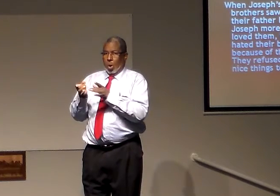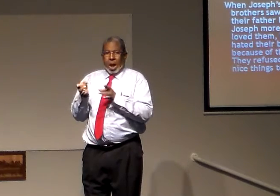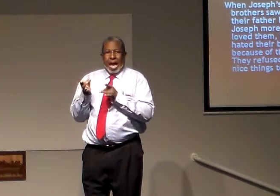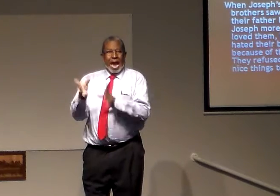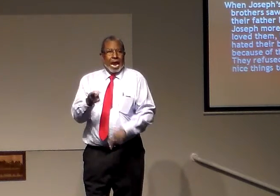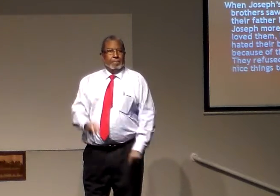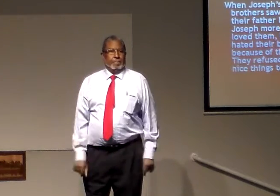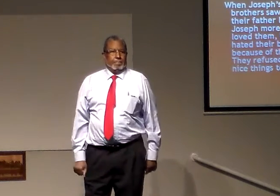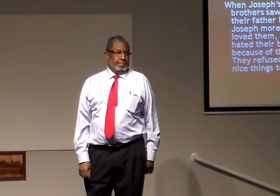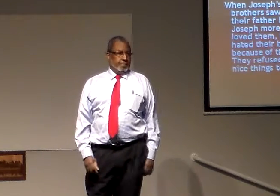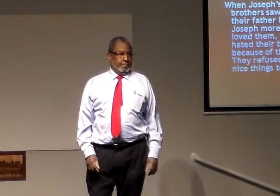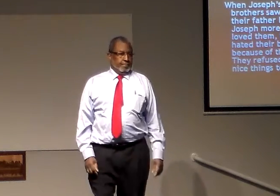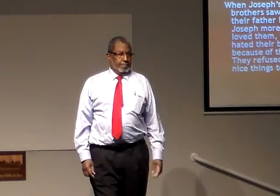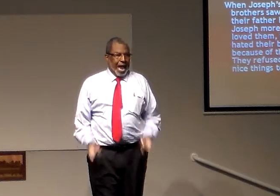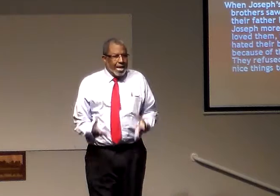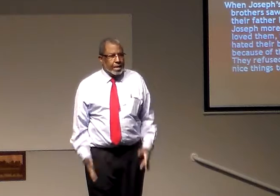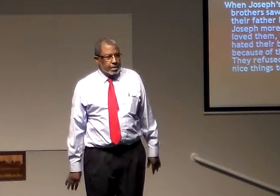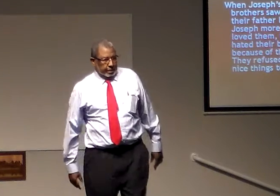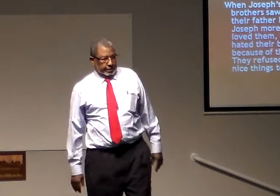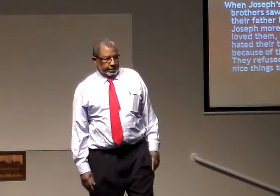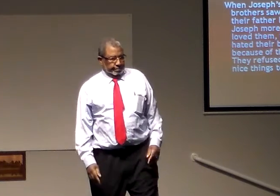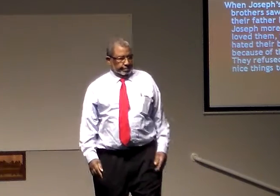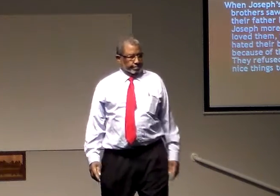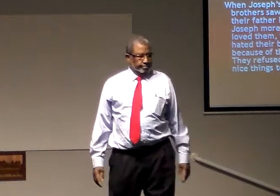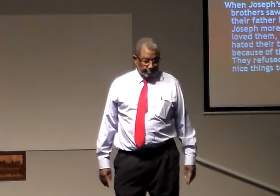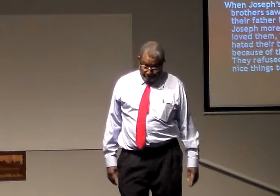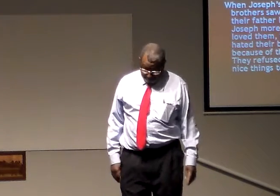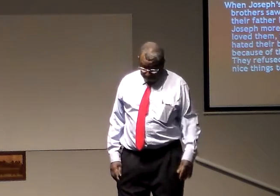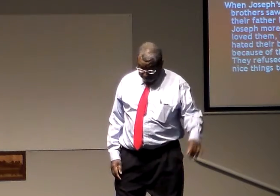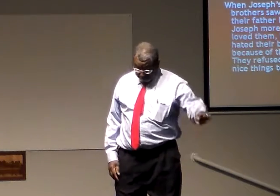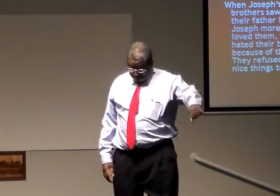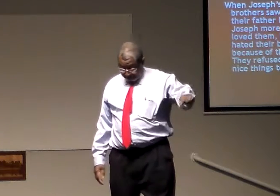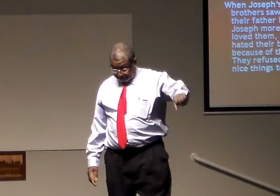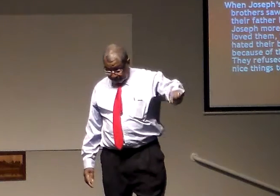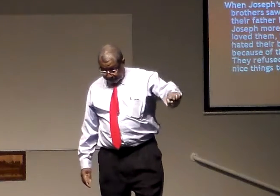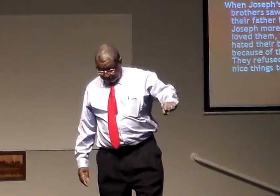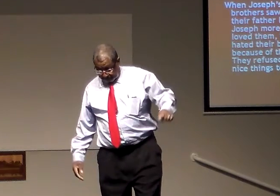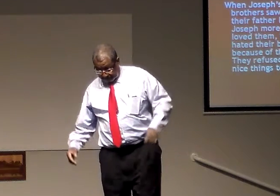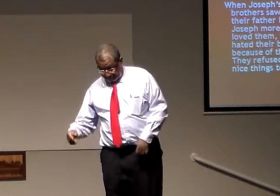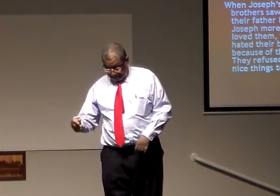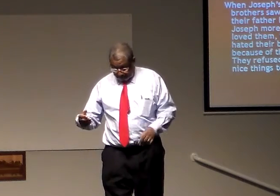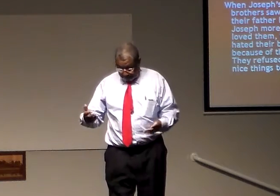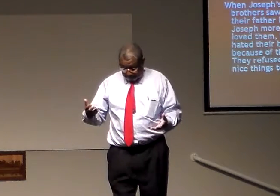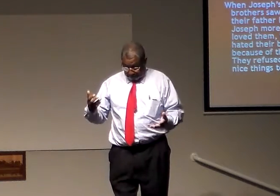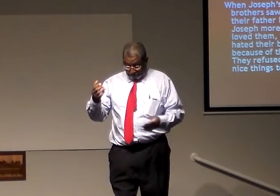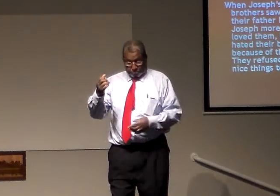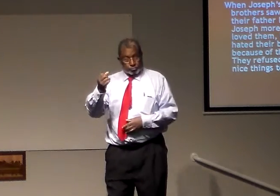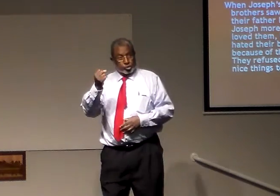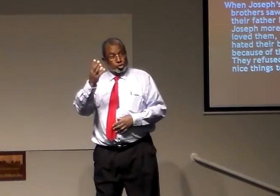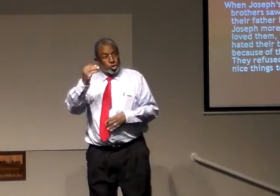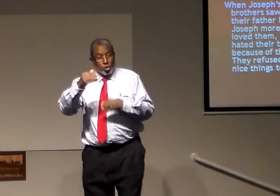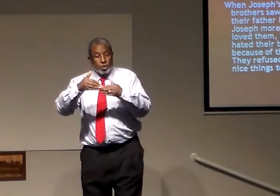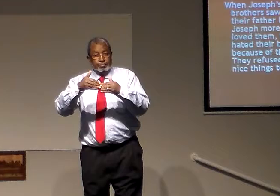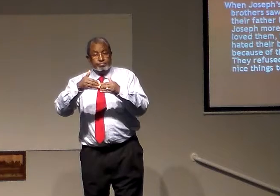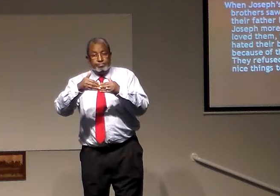they hated their brother. Why? Because of this.